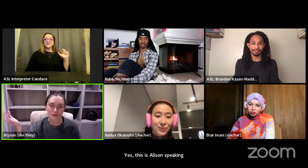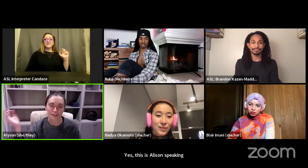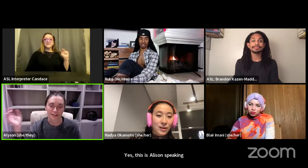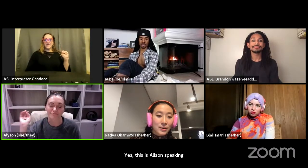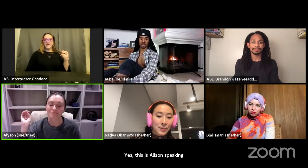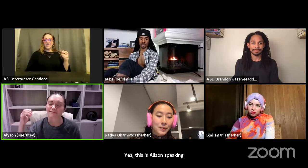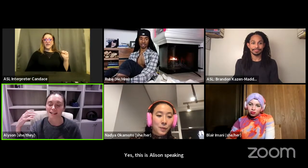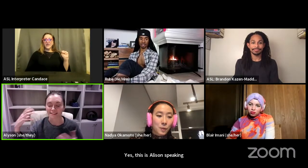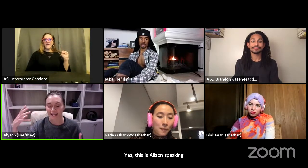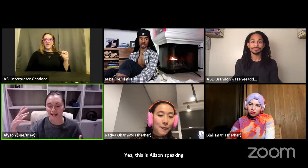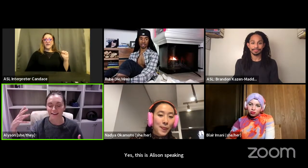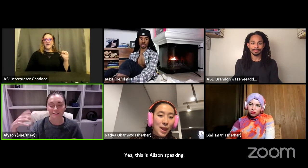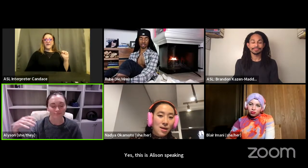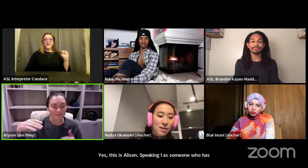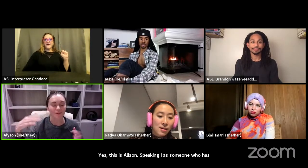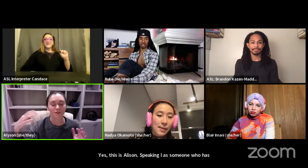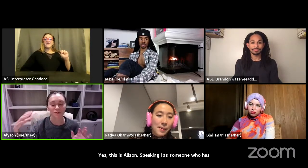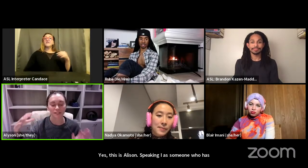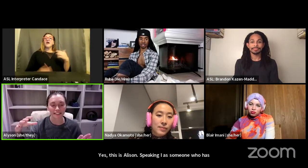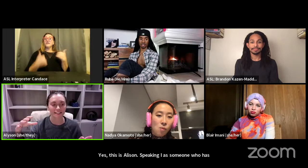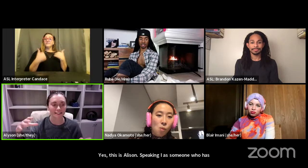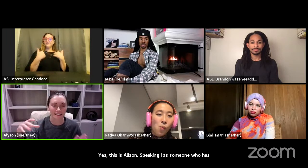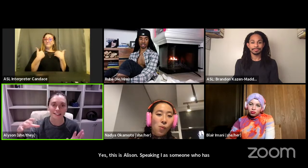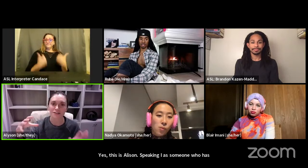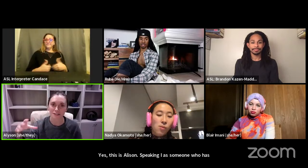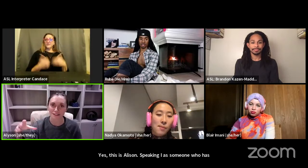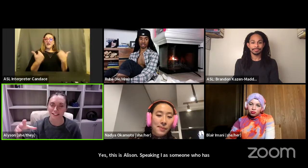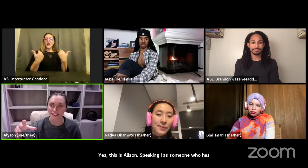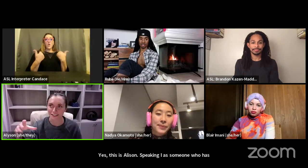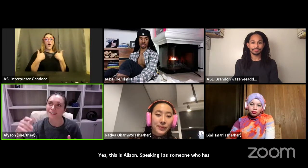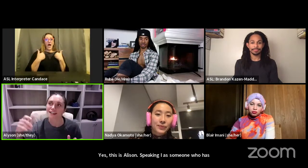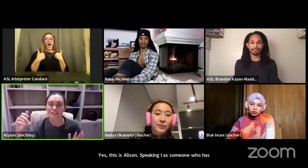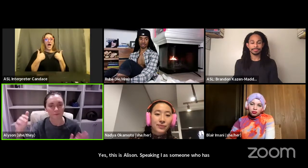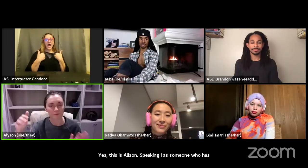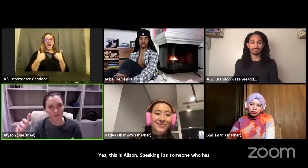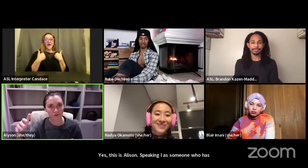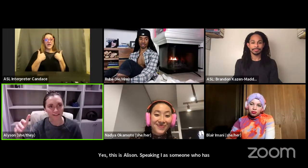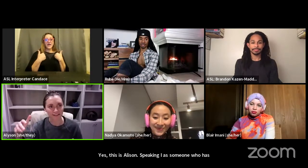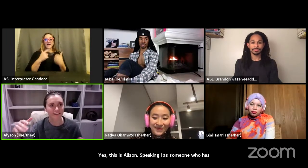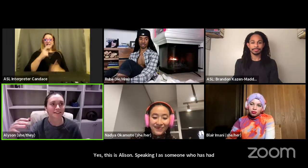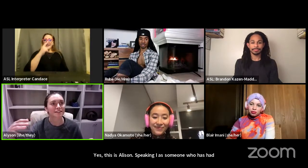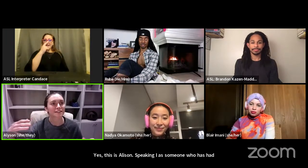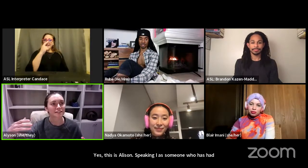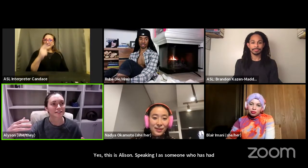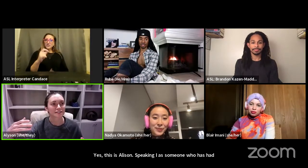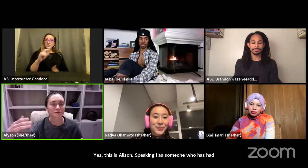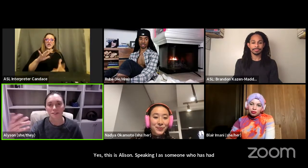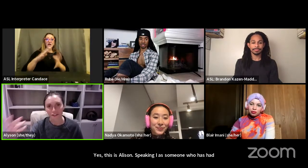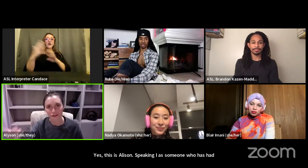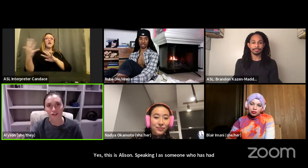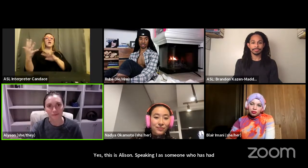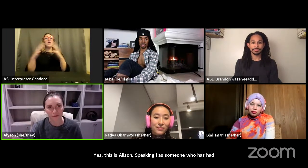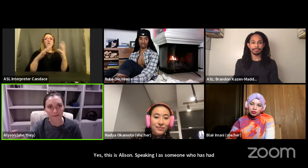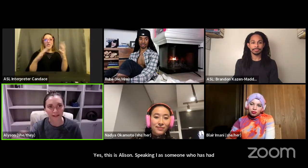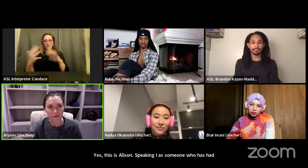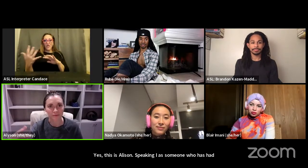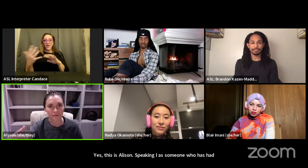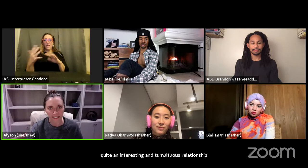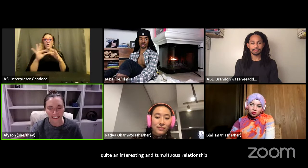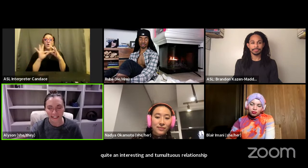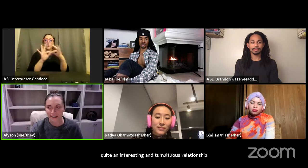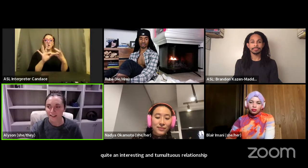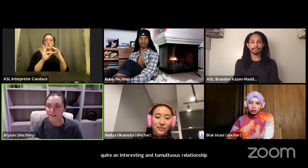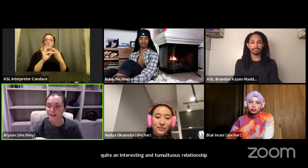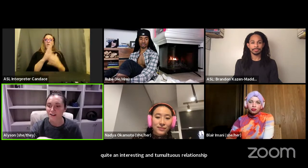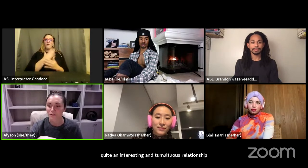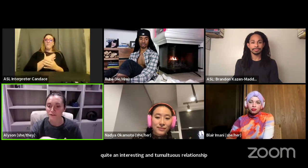who has had quite an interesting and tumultuous relationship with my own